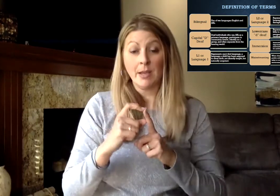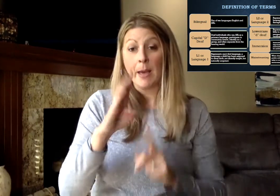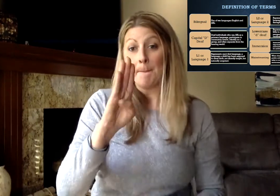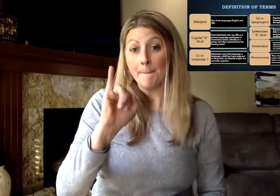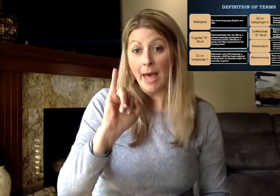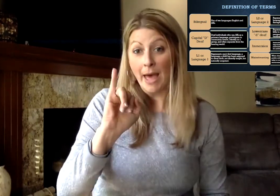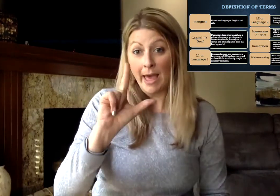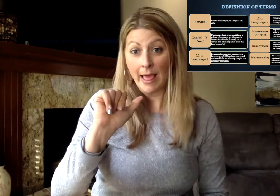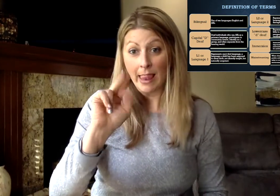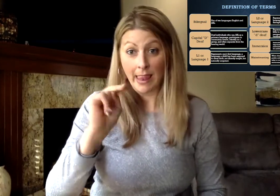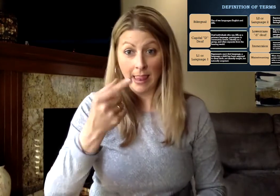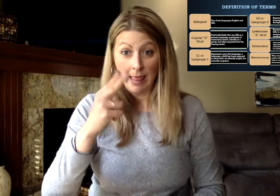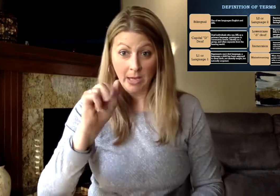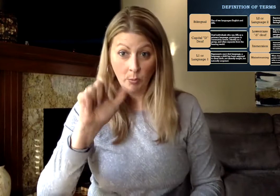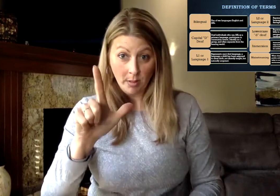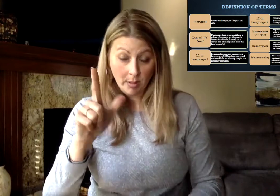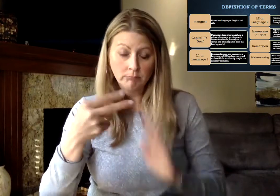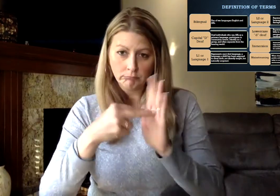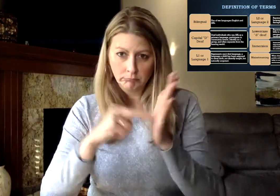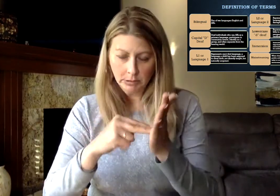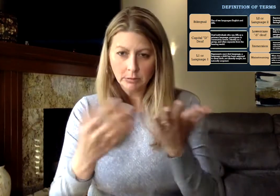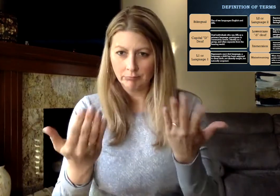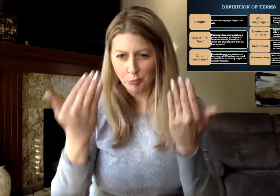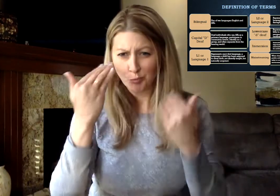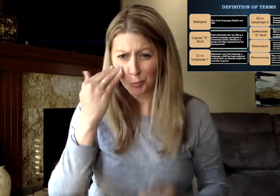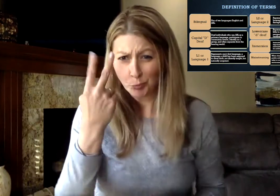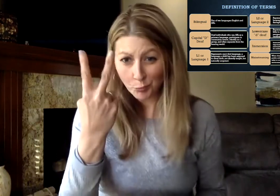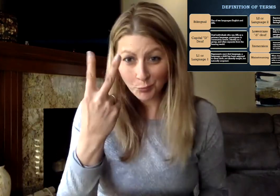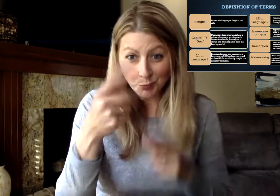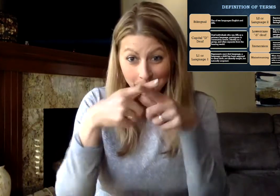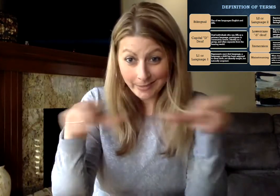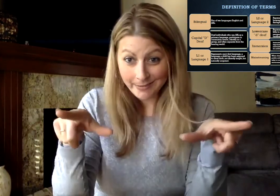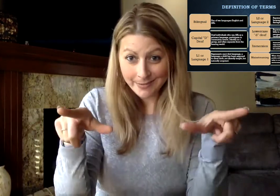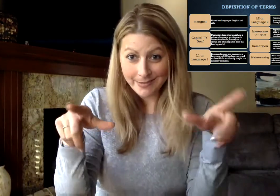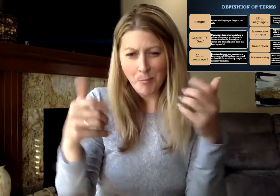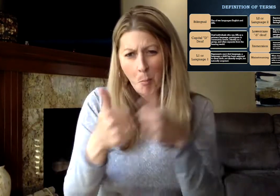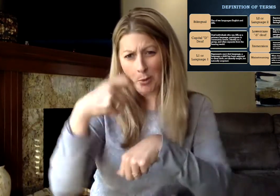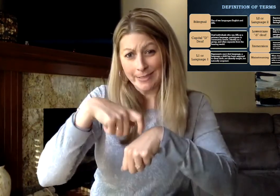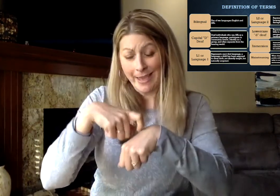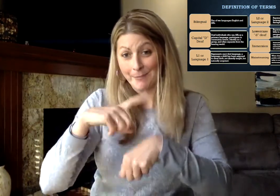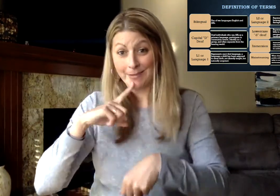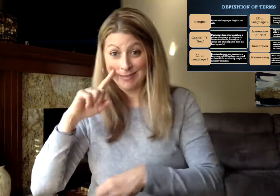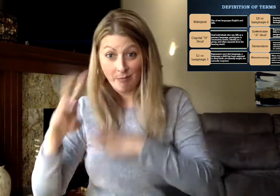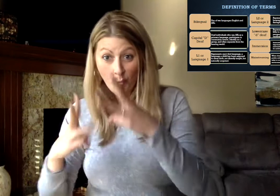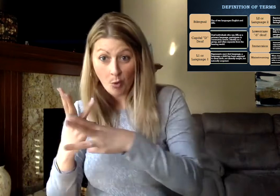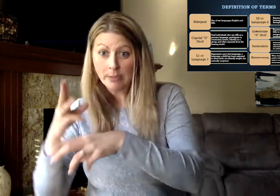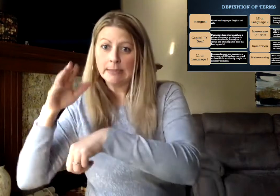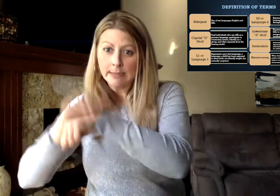Okay, here's some different terms. Bilingual, that means you know 2 languages. Most of the time in the deaf world,